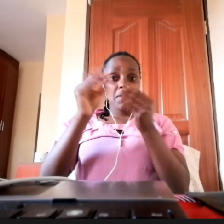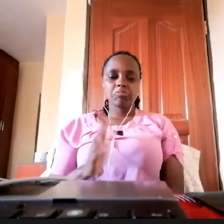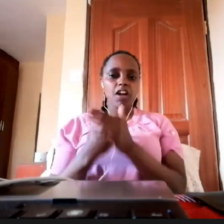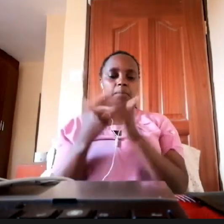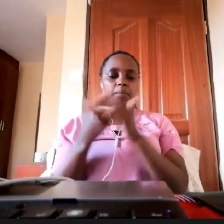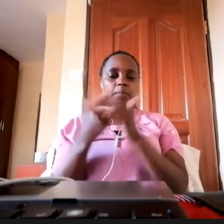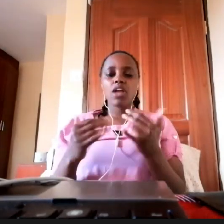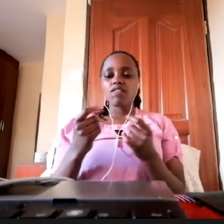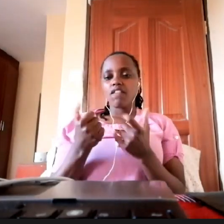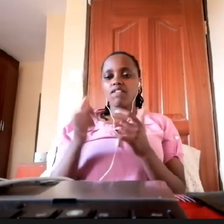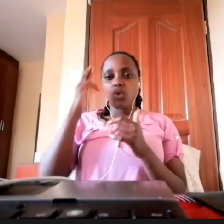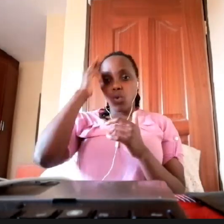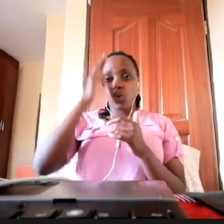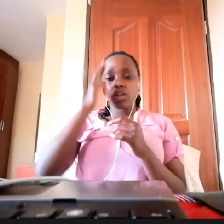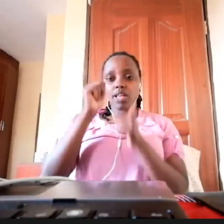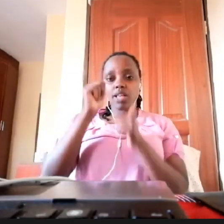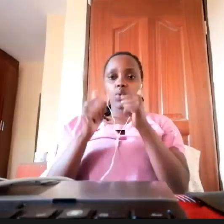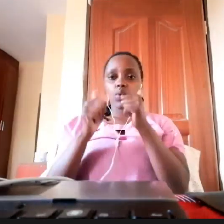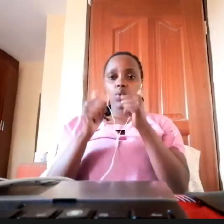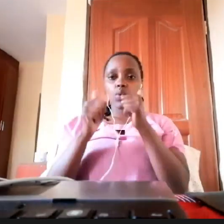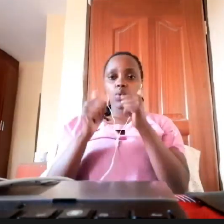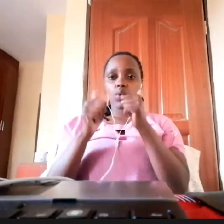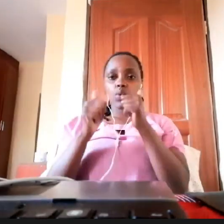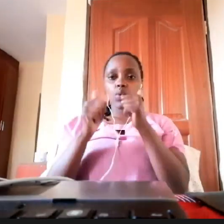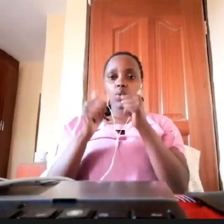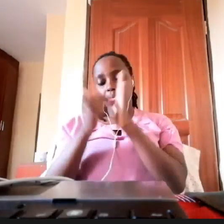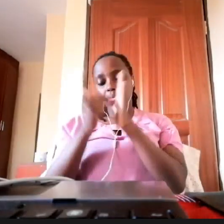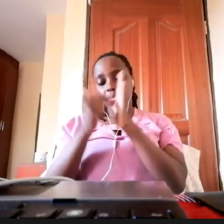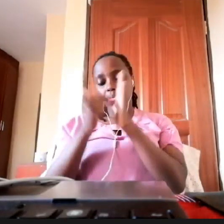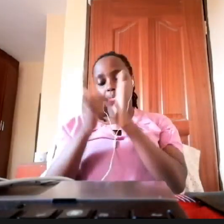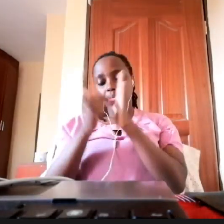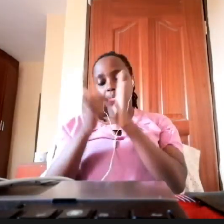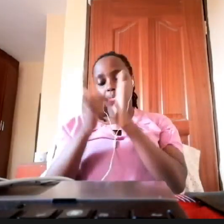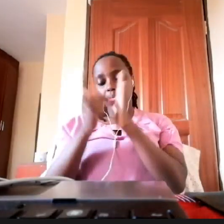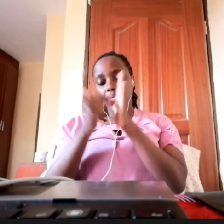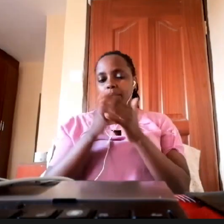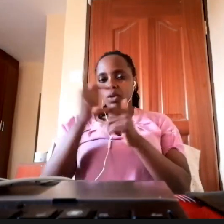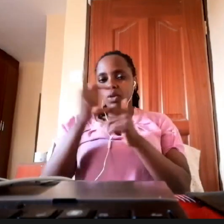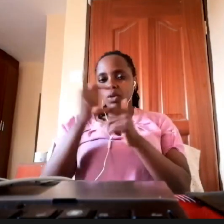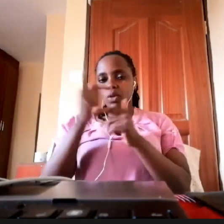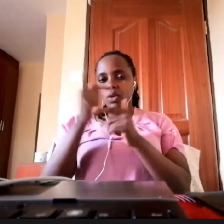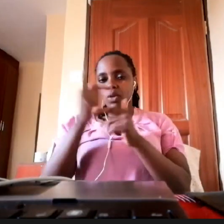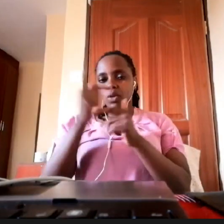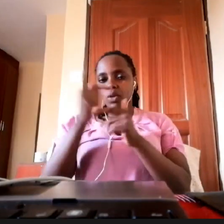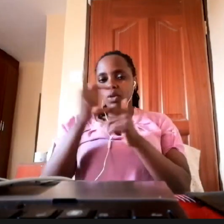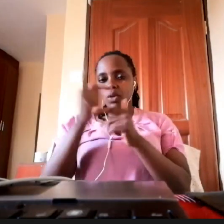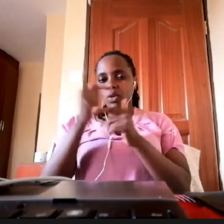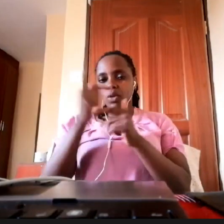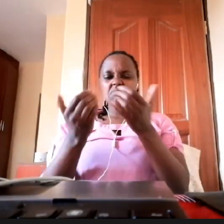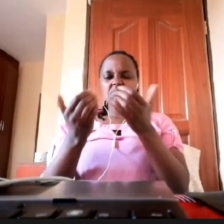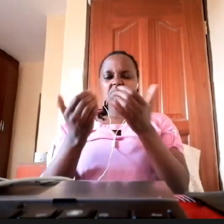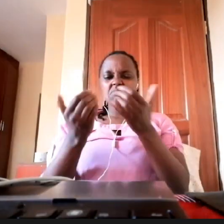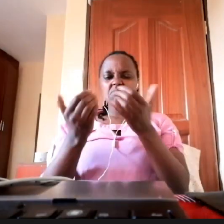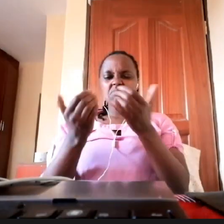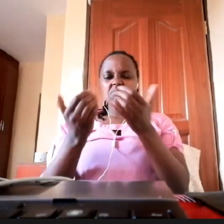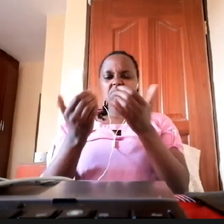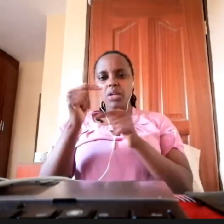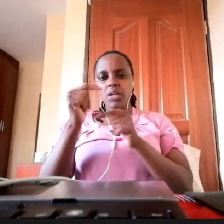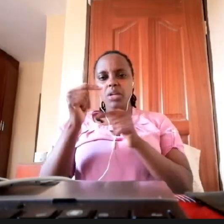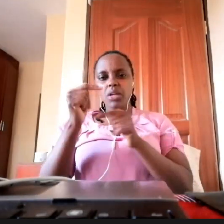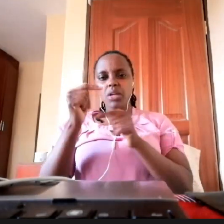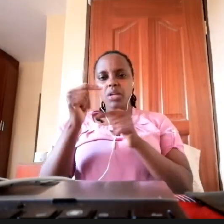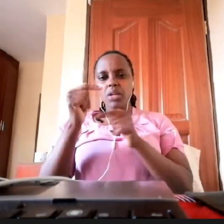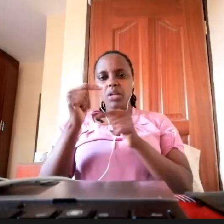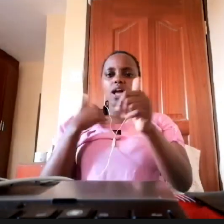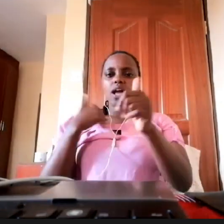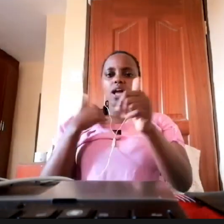reasons I will suggest down the line. So I need not to go through the reporting cycle, which has already been